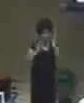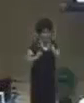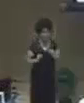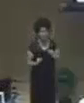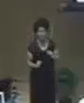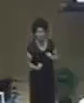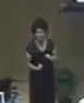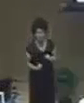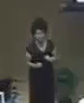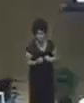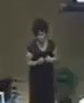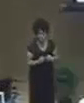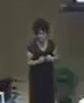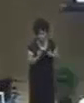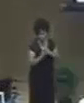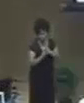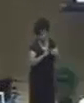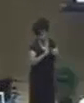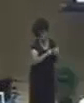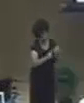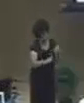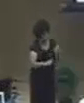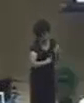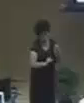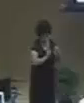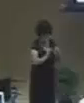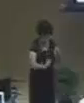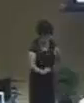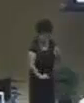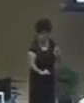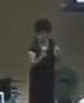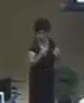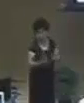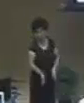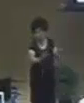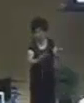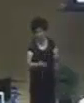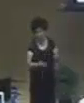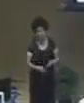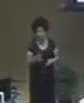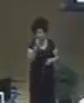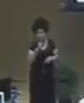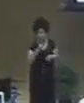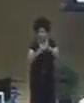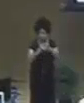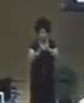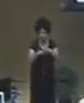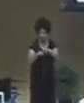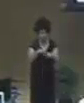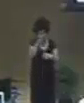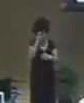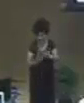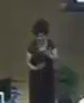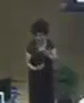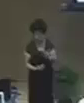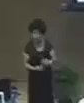just bang, bang, bang, bang, bang. So there are a whole range of ways in which we do that, but one of the